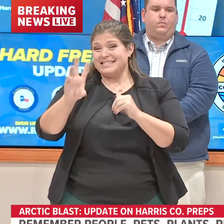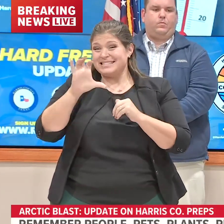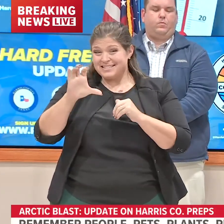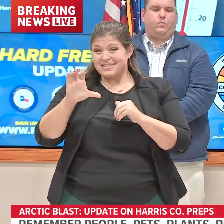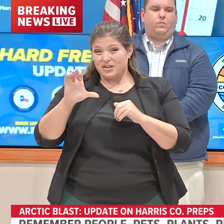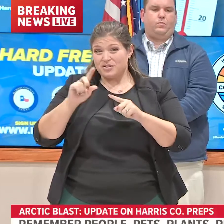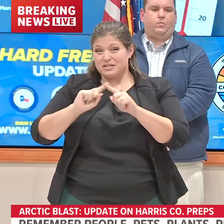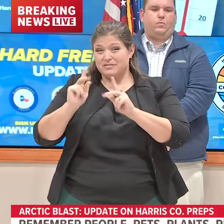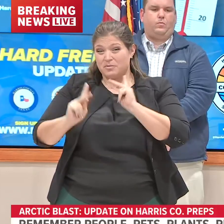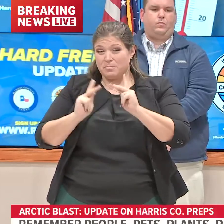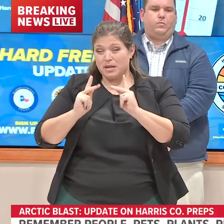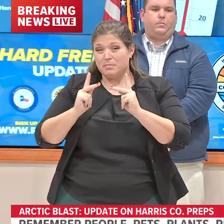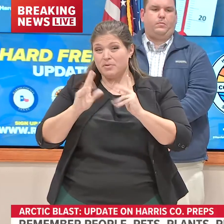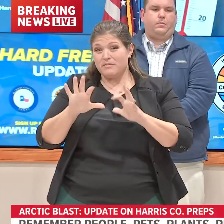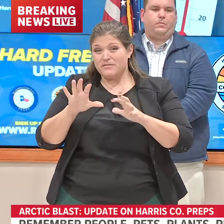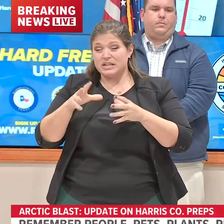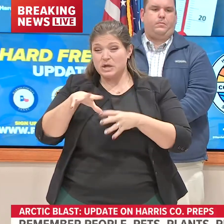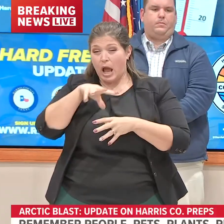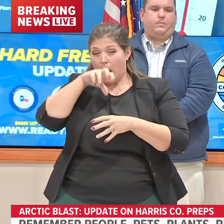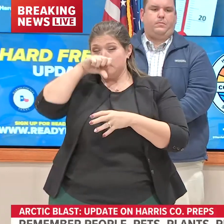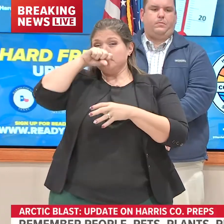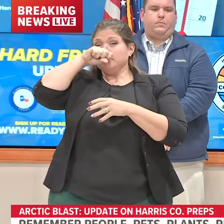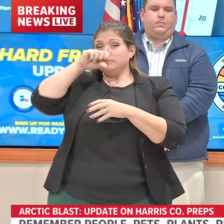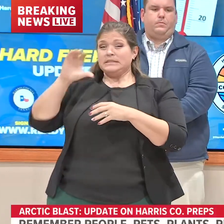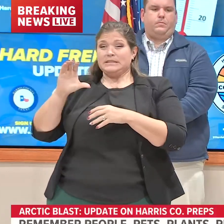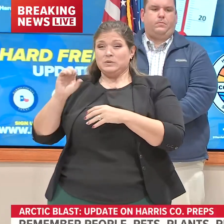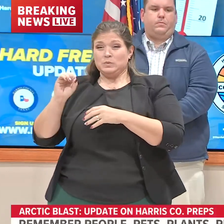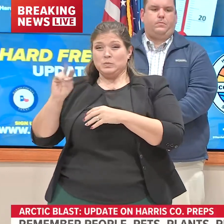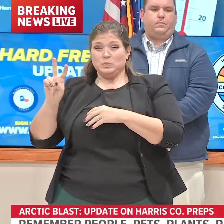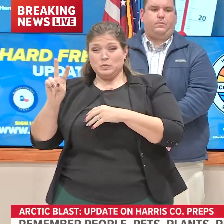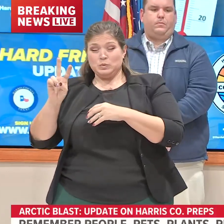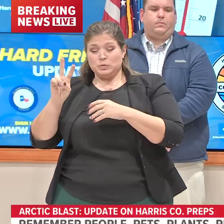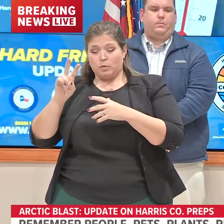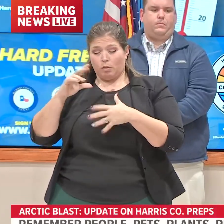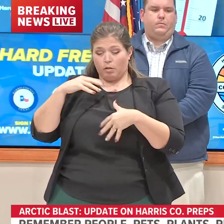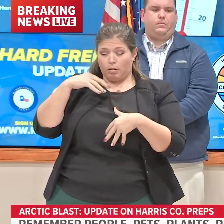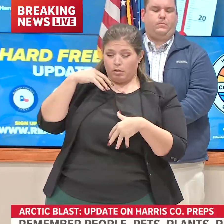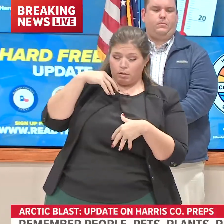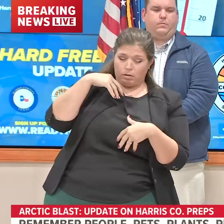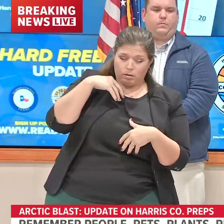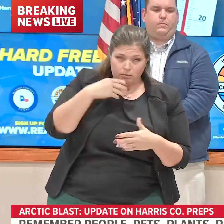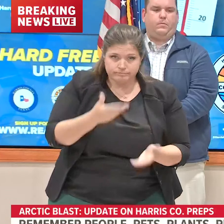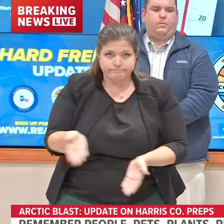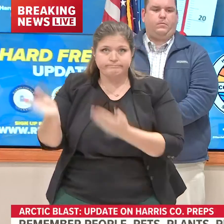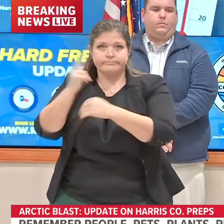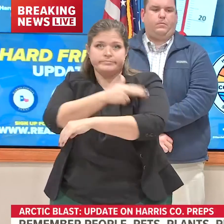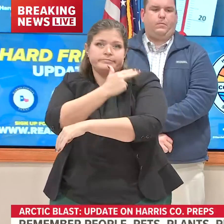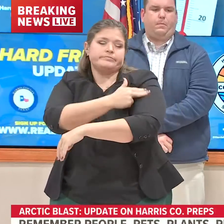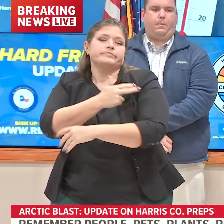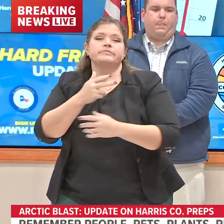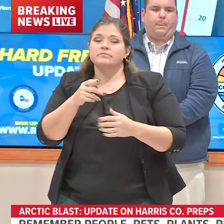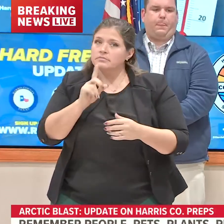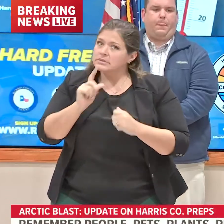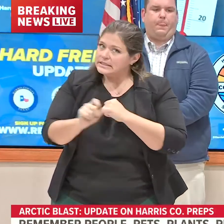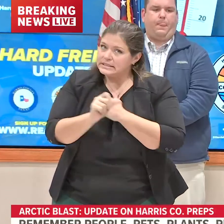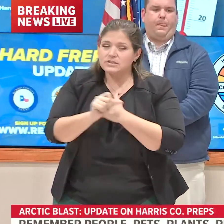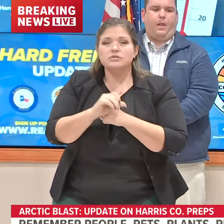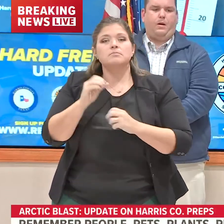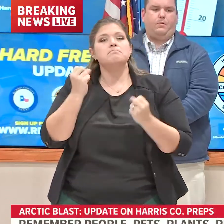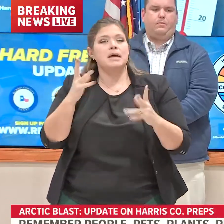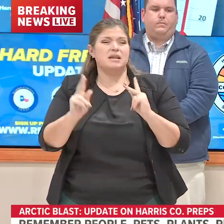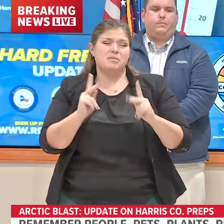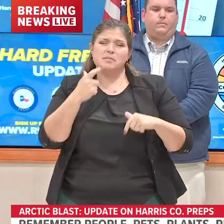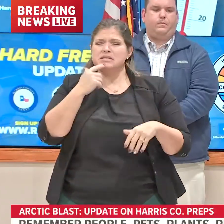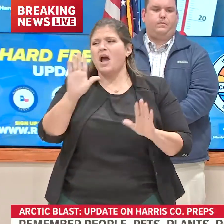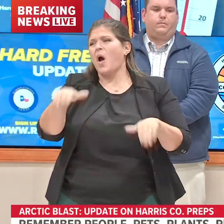in Harris County, which can be very dangerous. And folks say, I know about carbon monoxide, it's not going to happen to me, but I'll tell